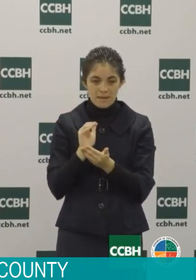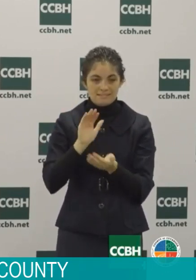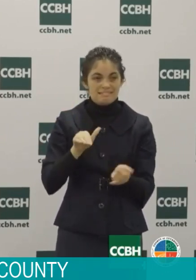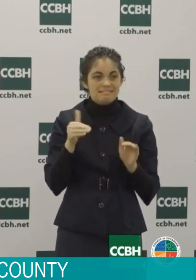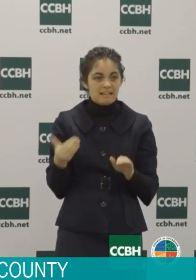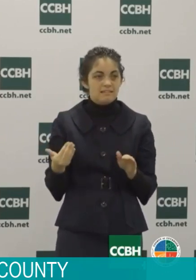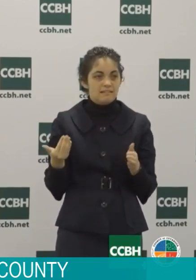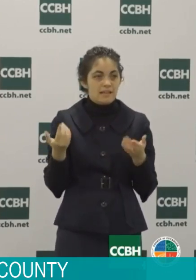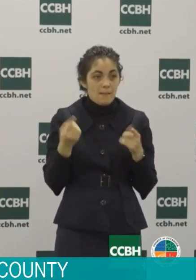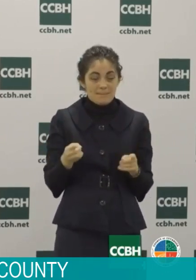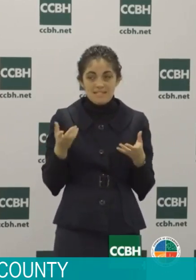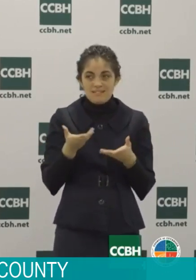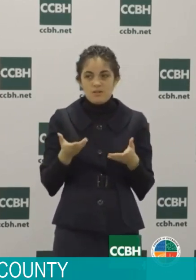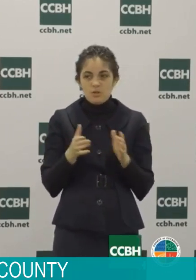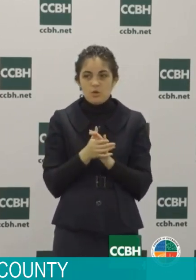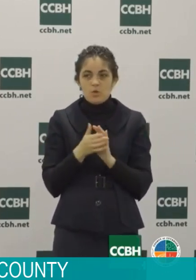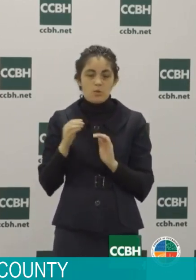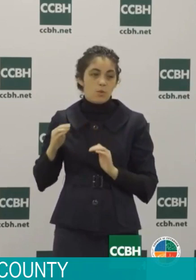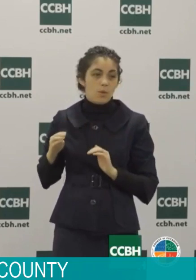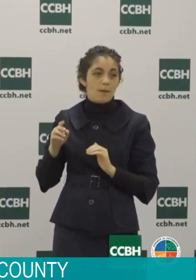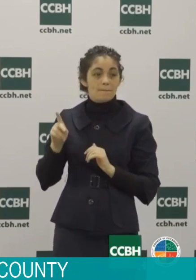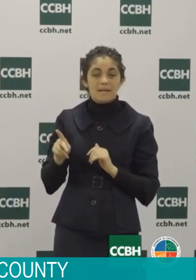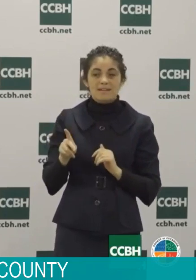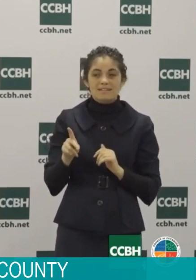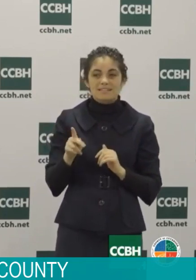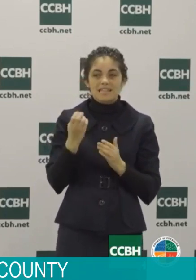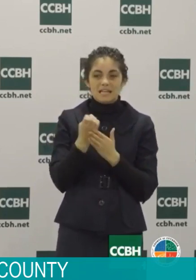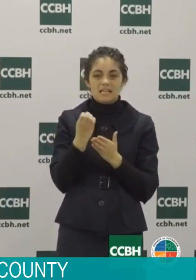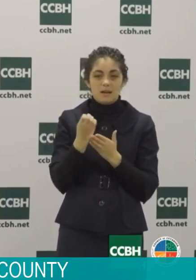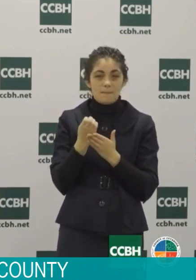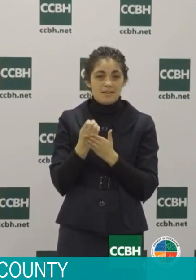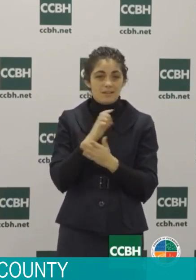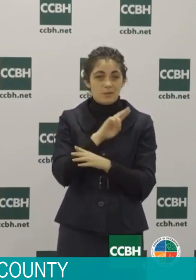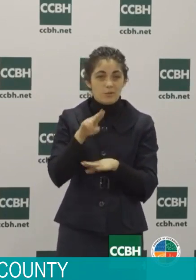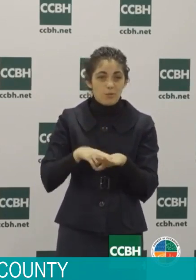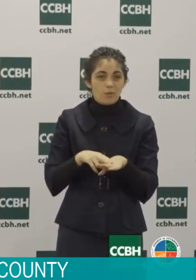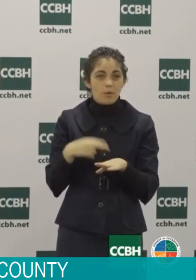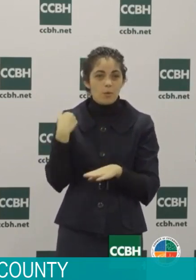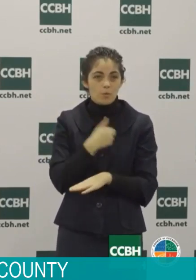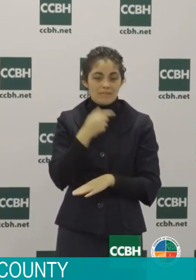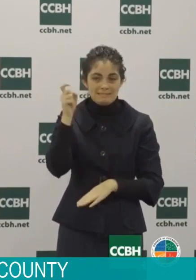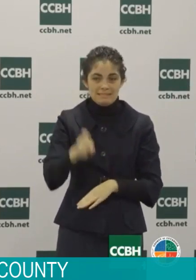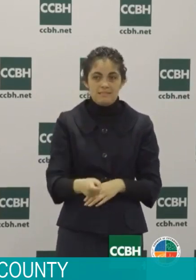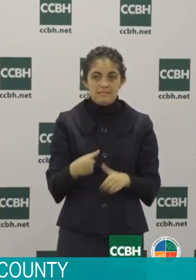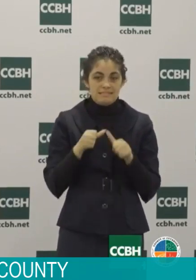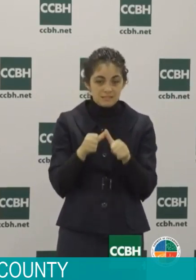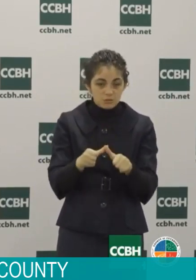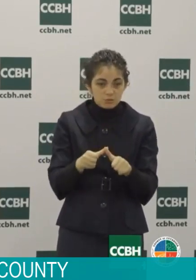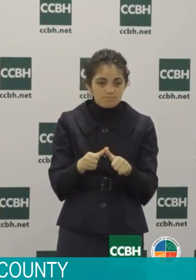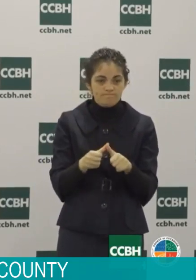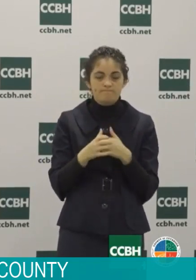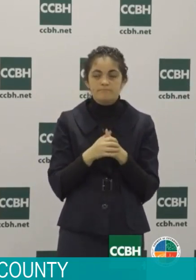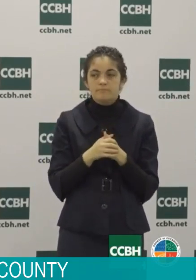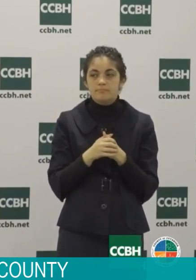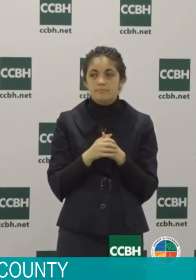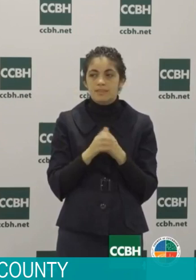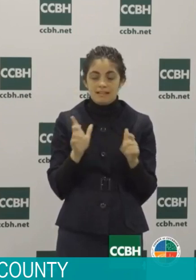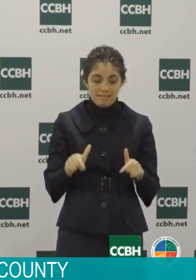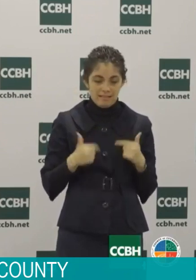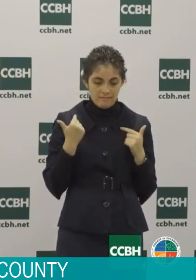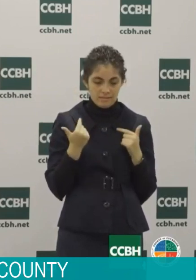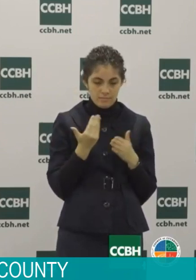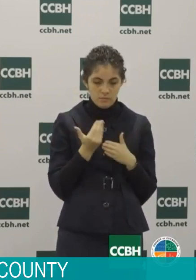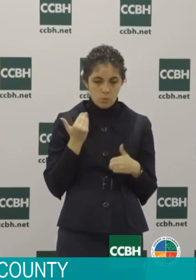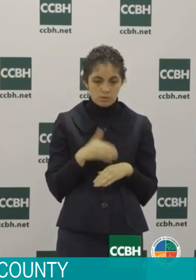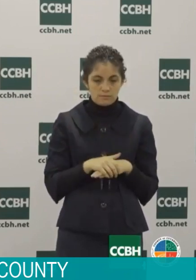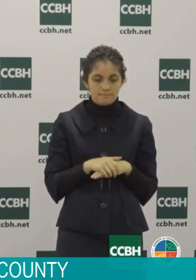life with returning to the economic vitality that our community needs and to life as we all know